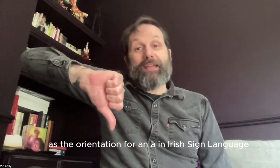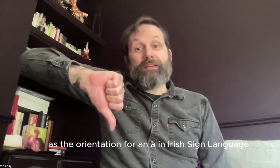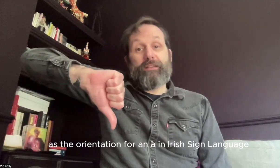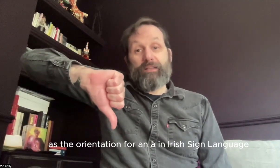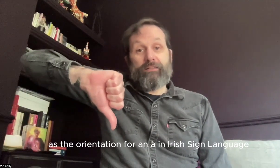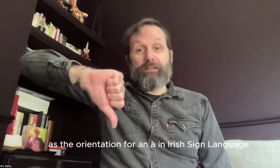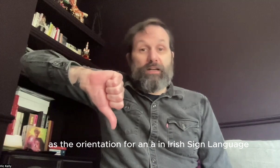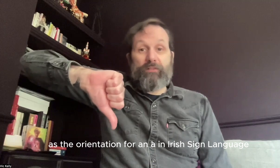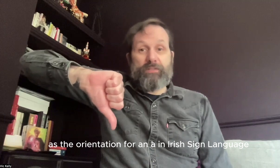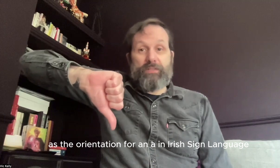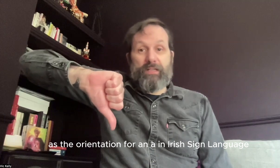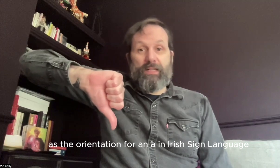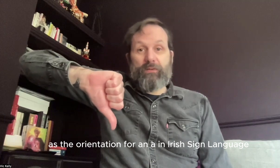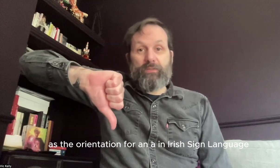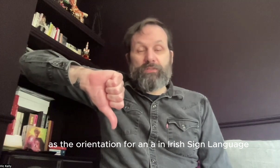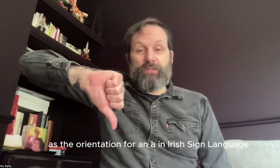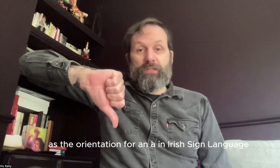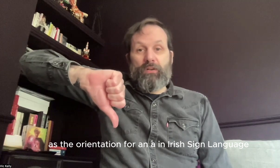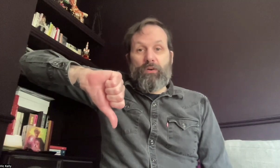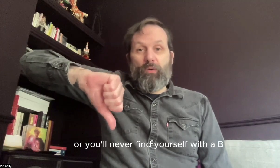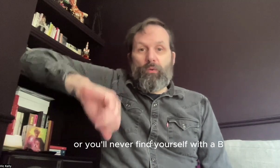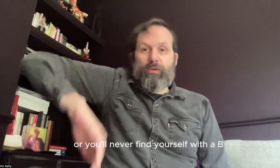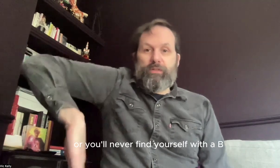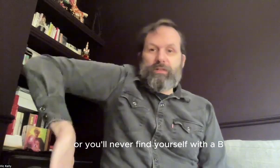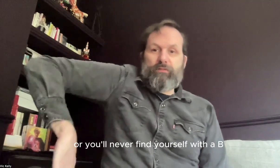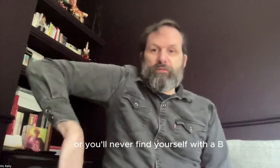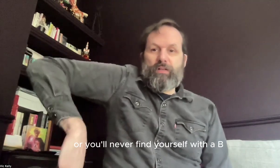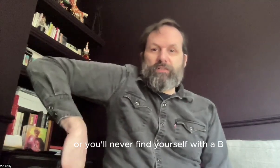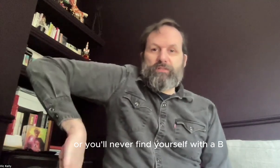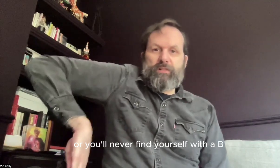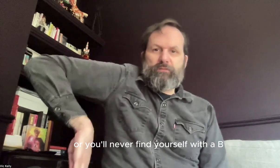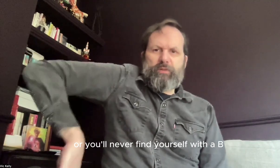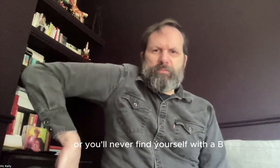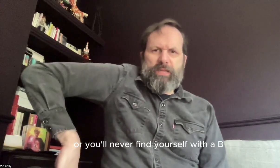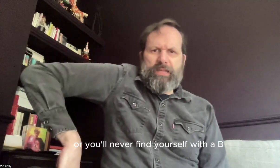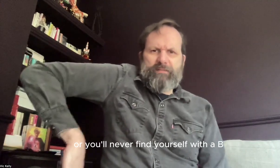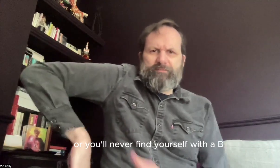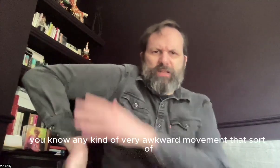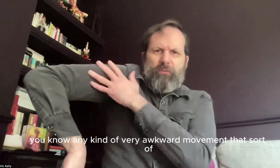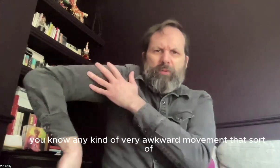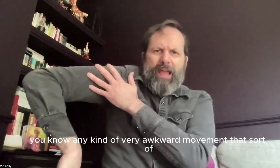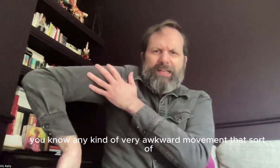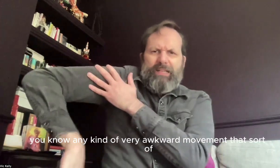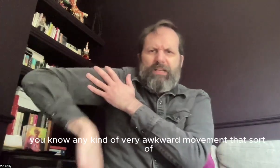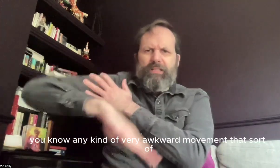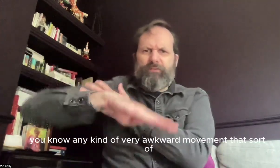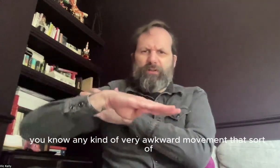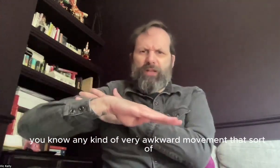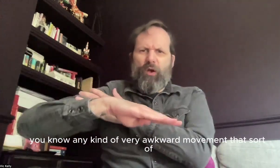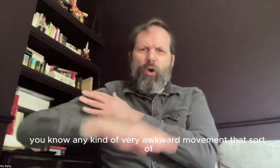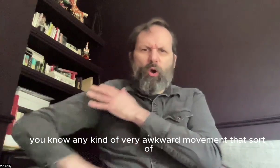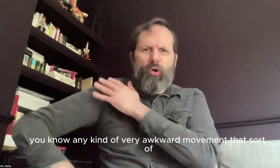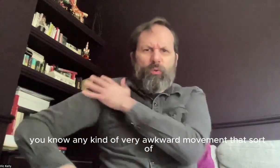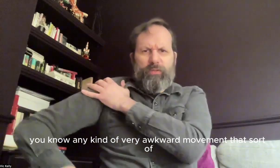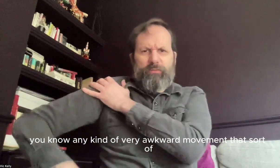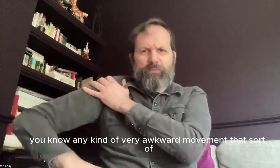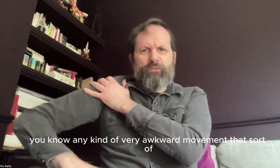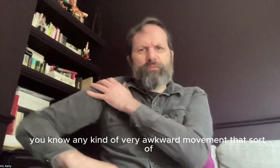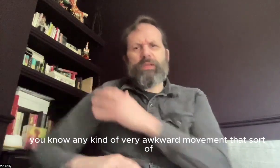A in Irish Sign Language, or you'll never find yourself with a B, any kind of very awkward